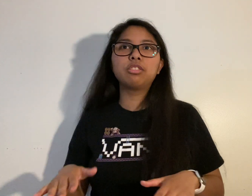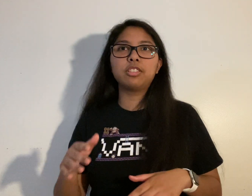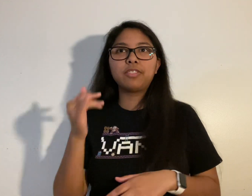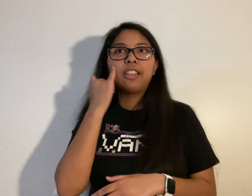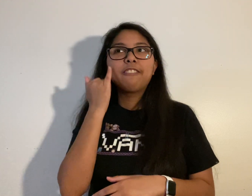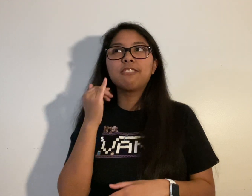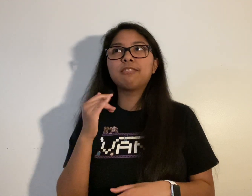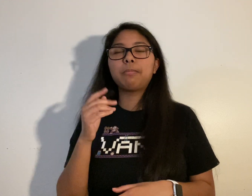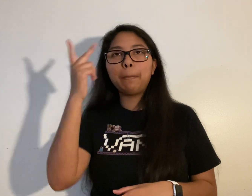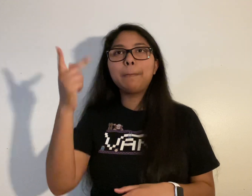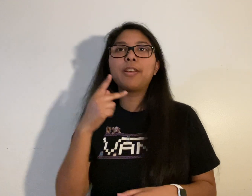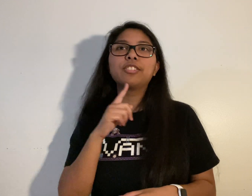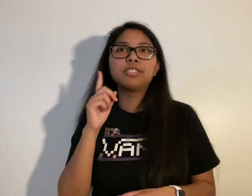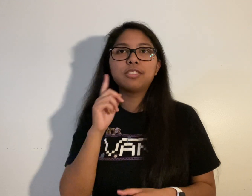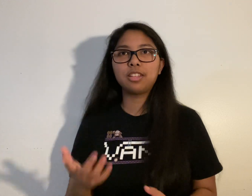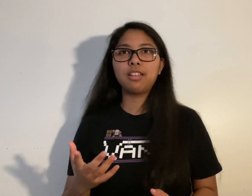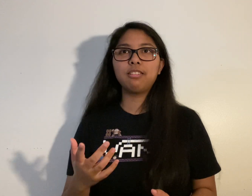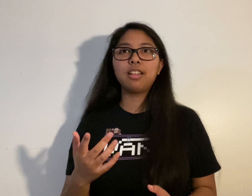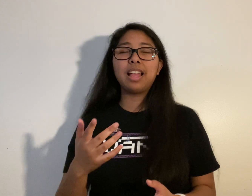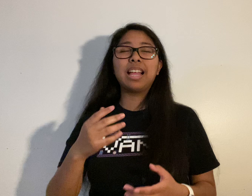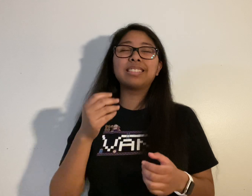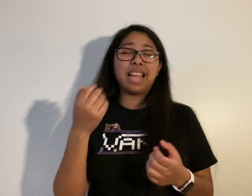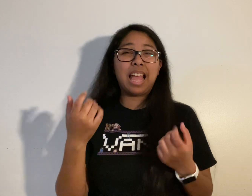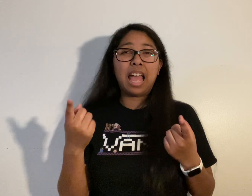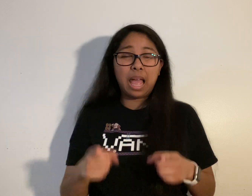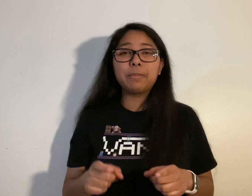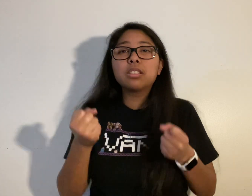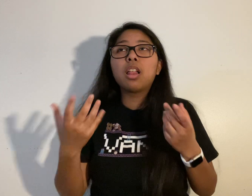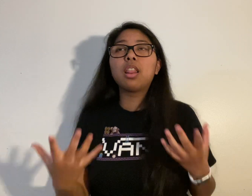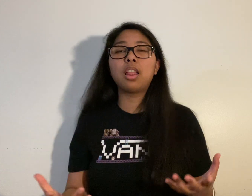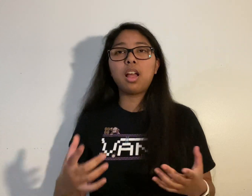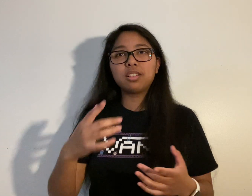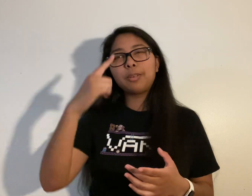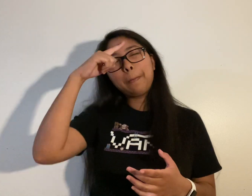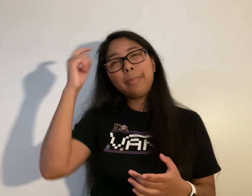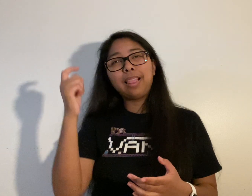See, I have all these things on my shoulders before I even meet you in the lobby.